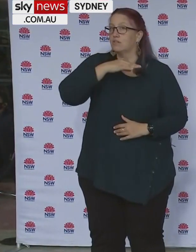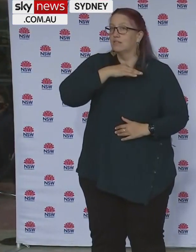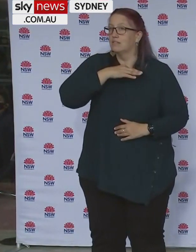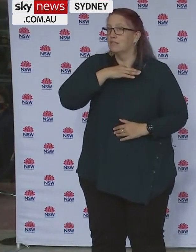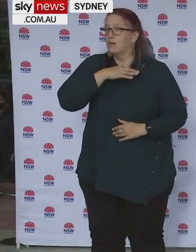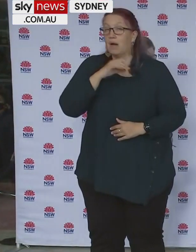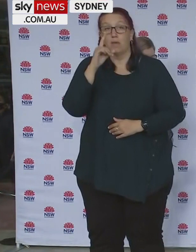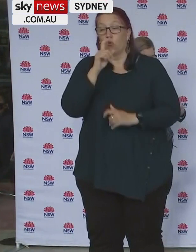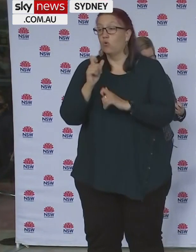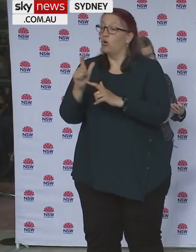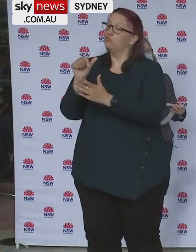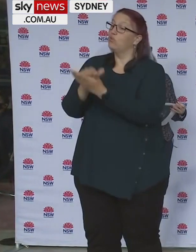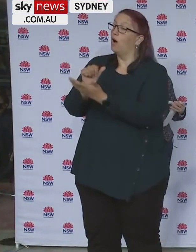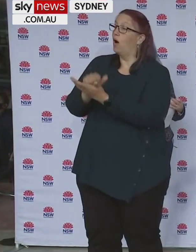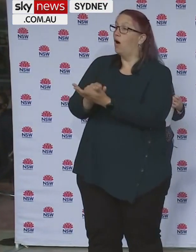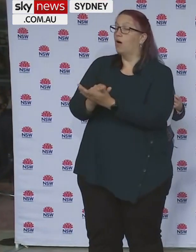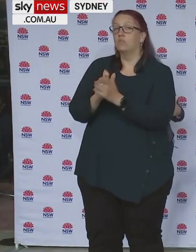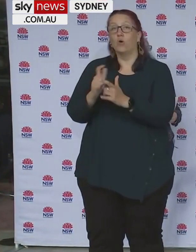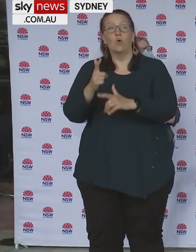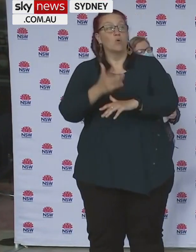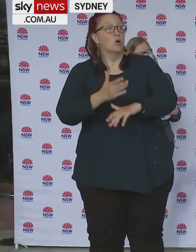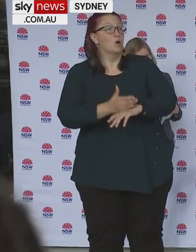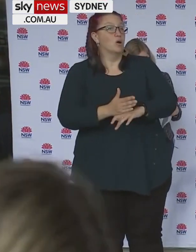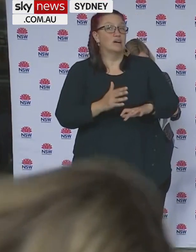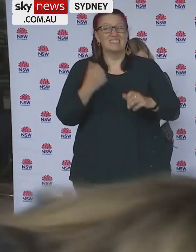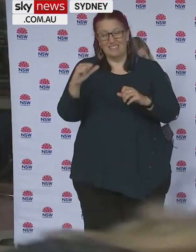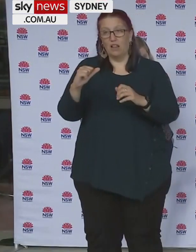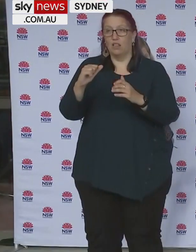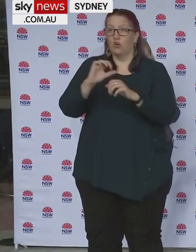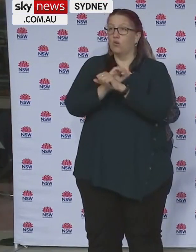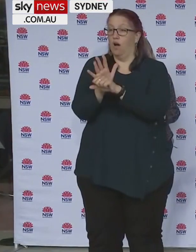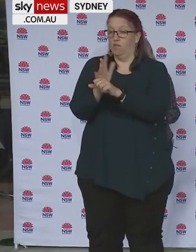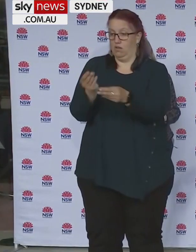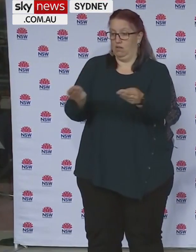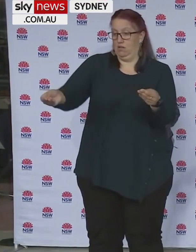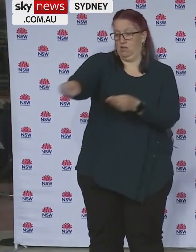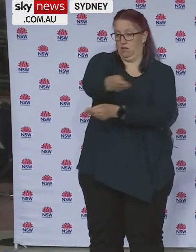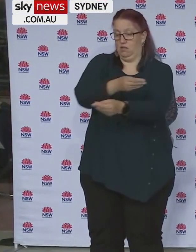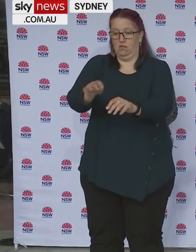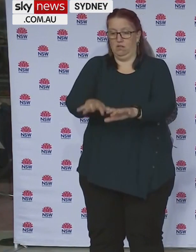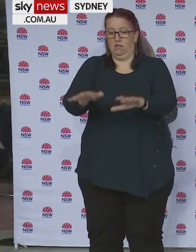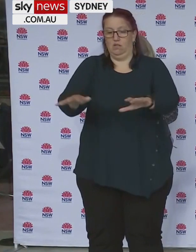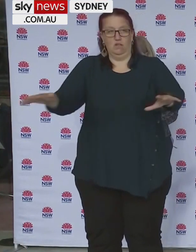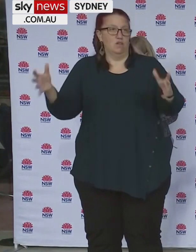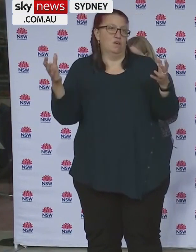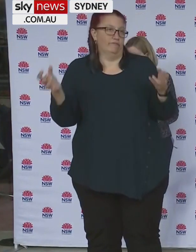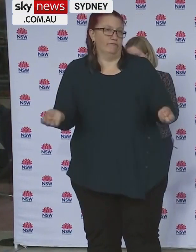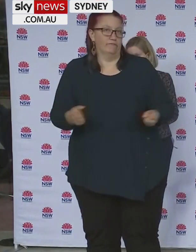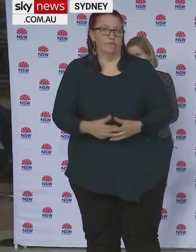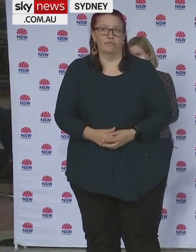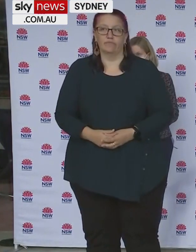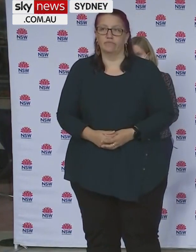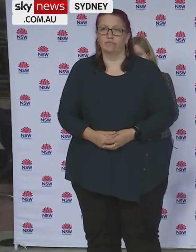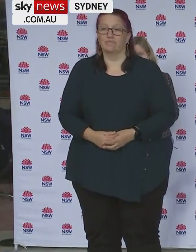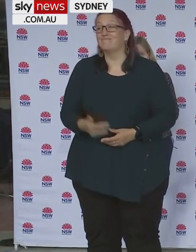others is causing the virus to continue to circulate, and we can't have that happen. In too many examples, we're